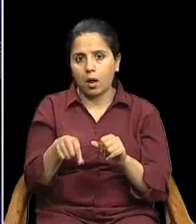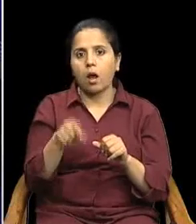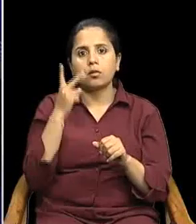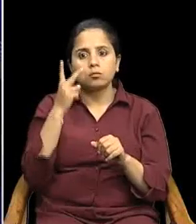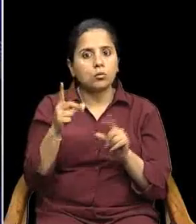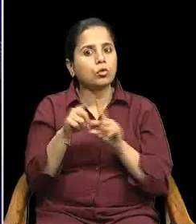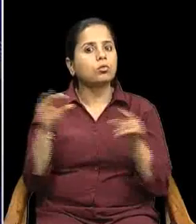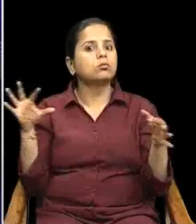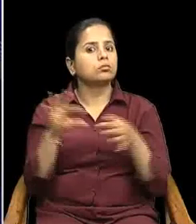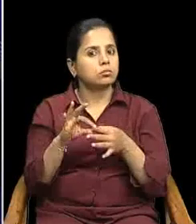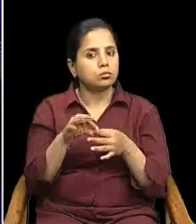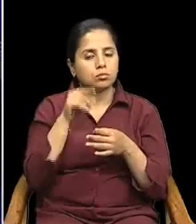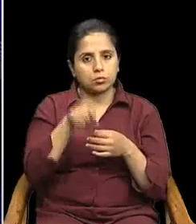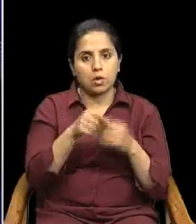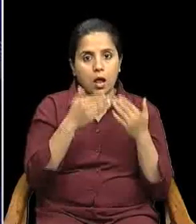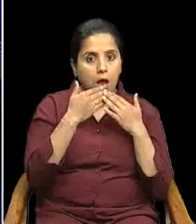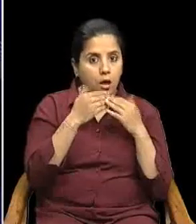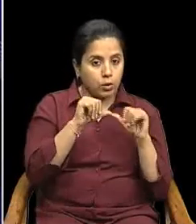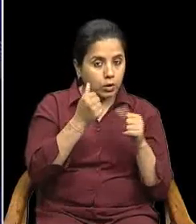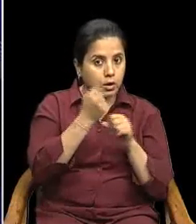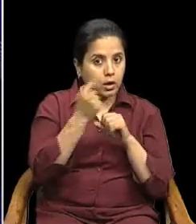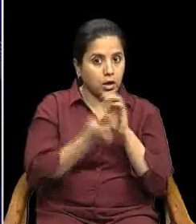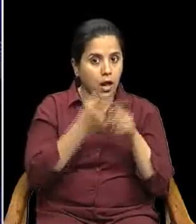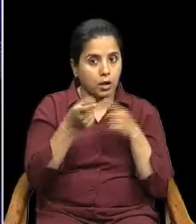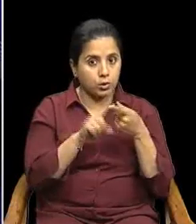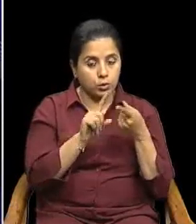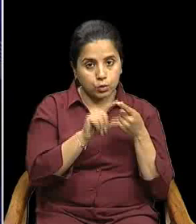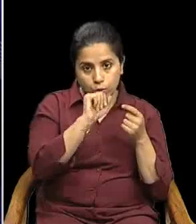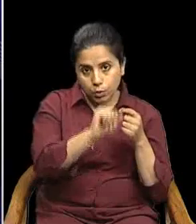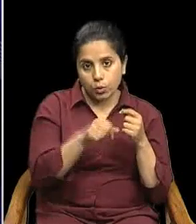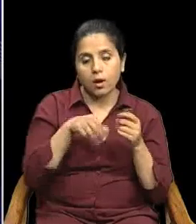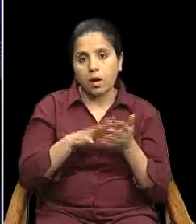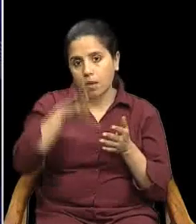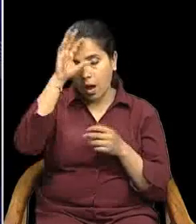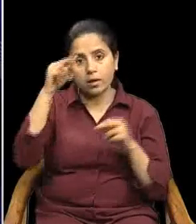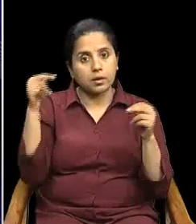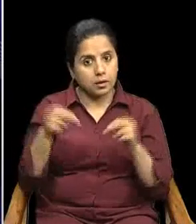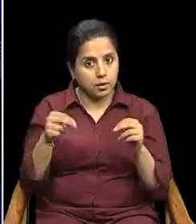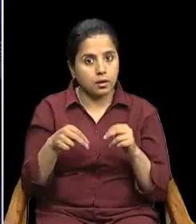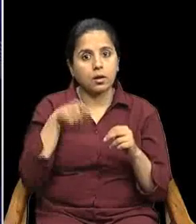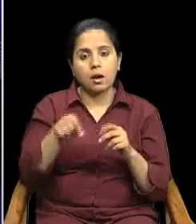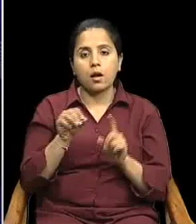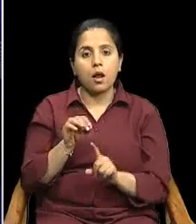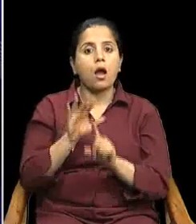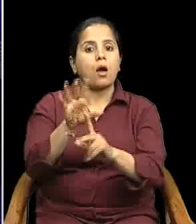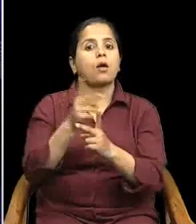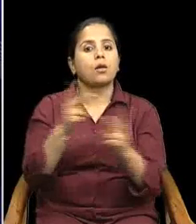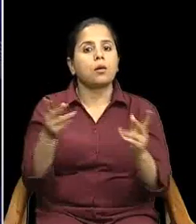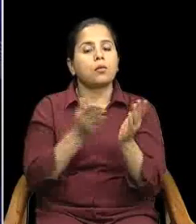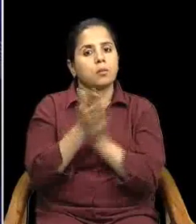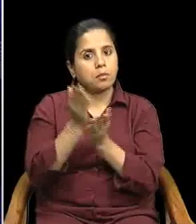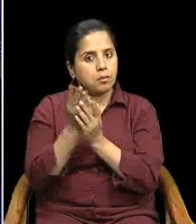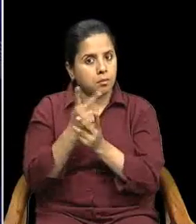established between the graduate attributes, the learning needs, and the appropriate